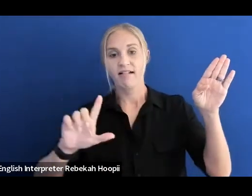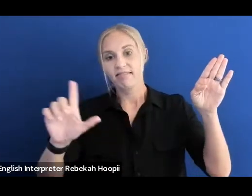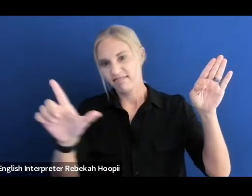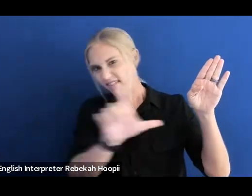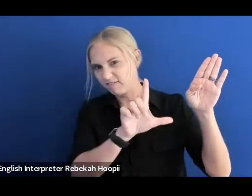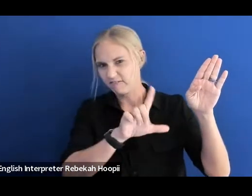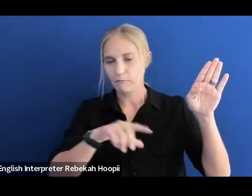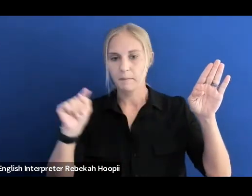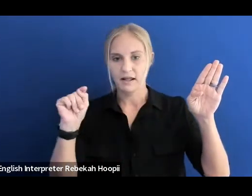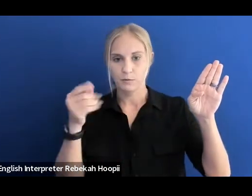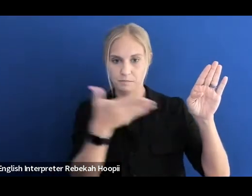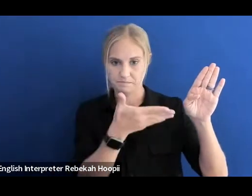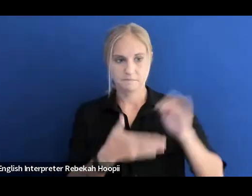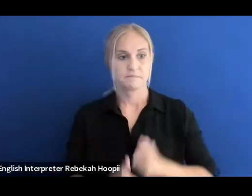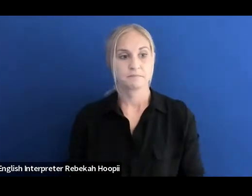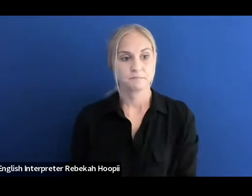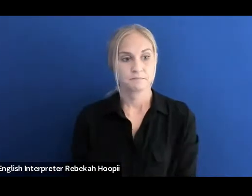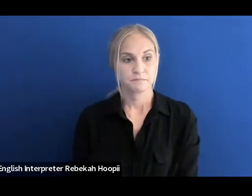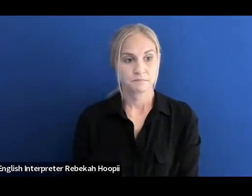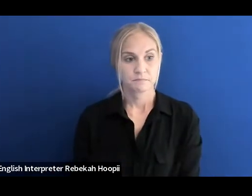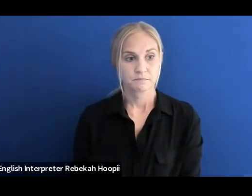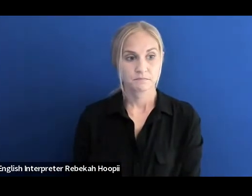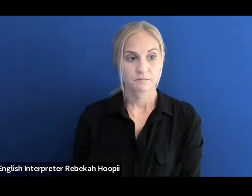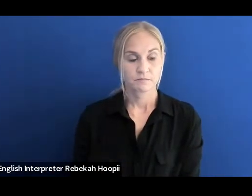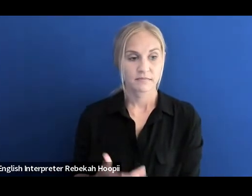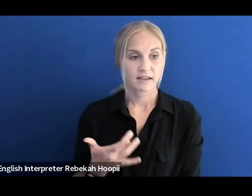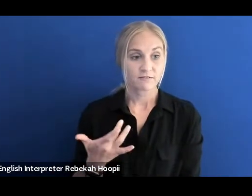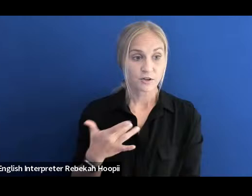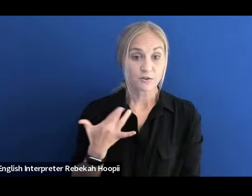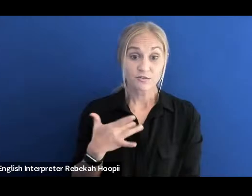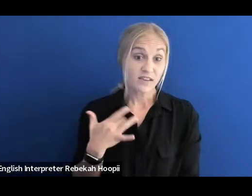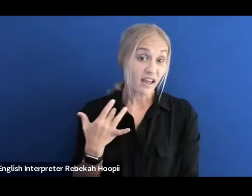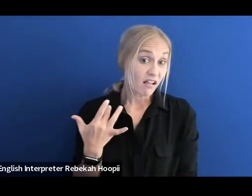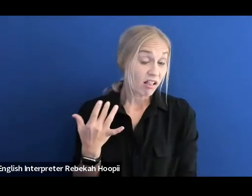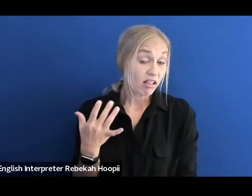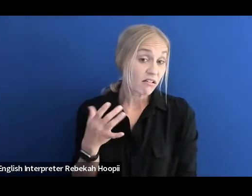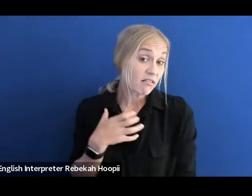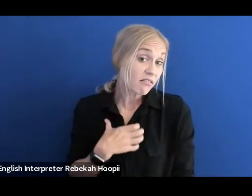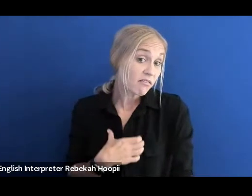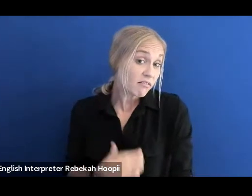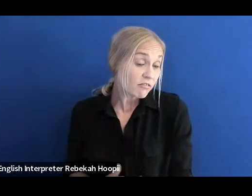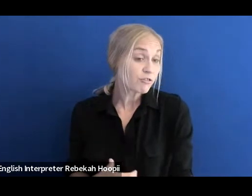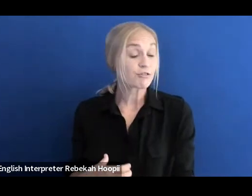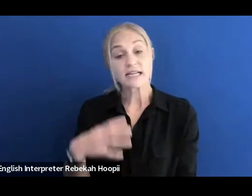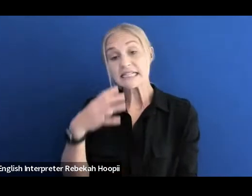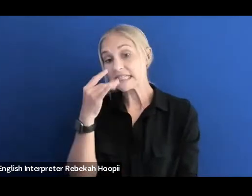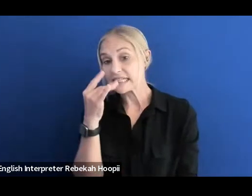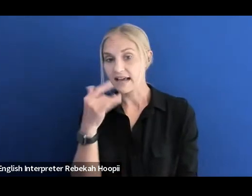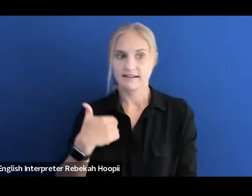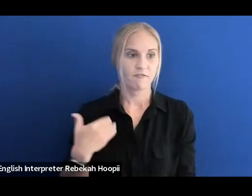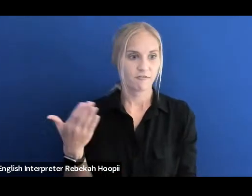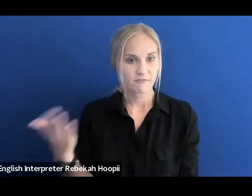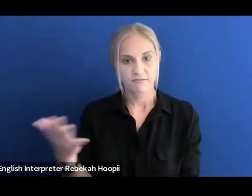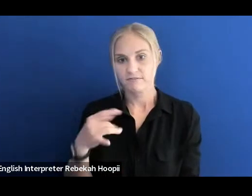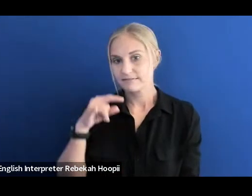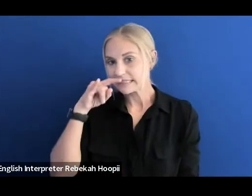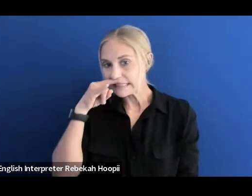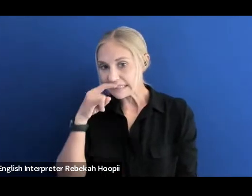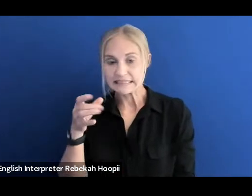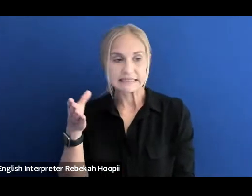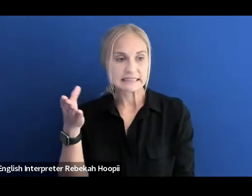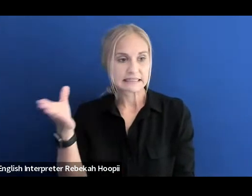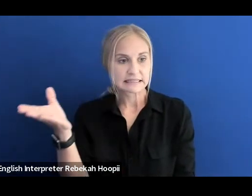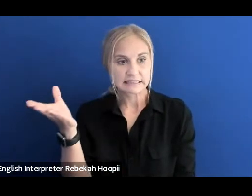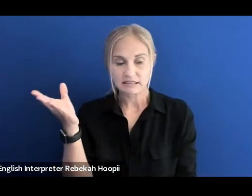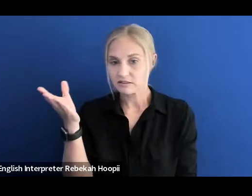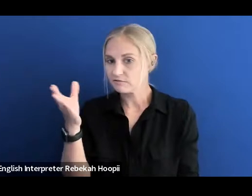there. If you're feeling peckish, we have some snacks. So please, for kids,